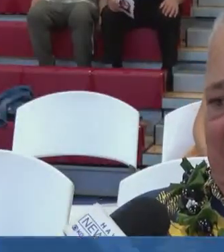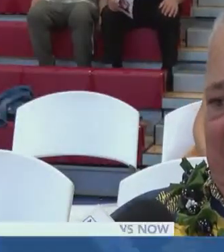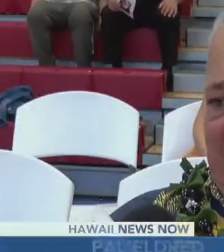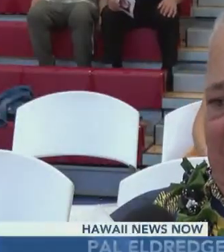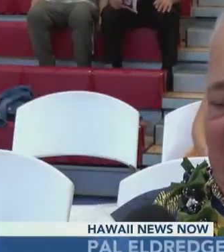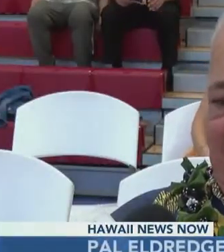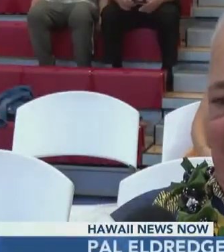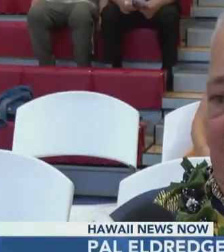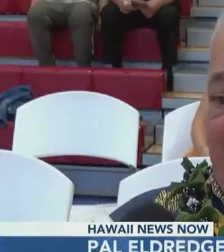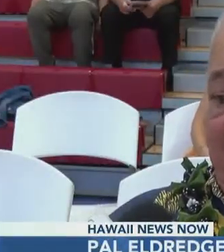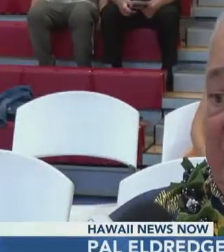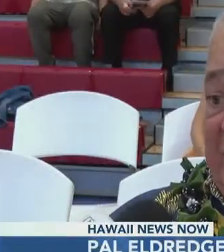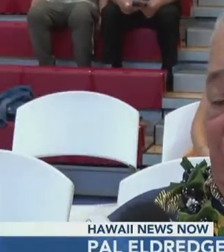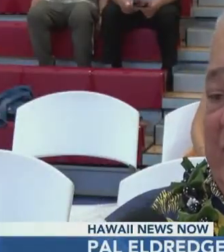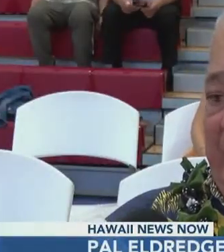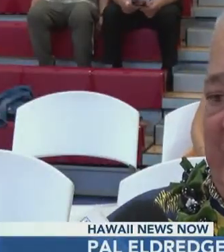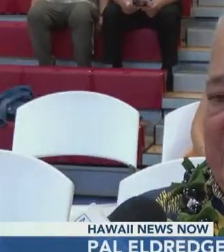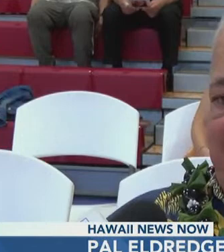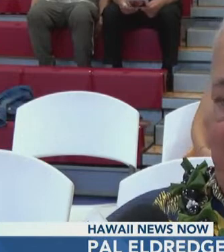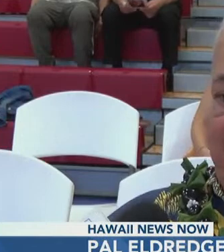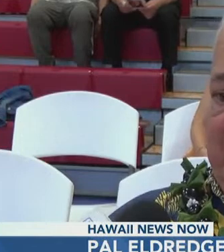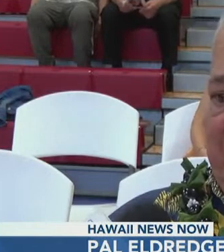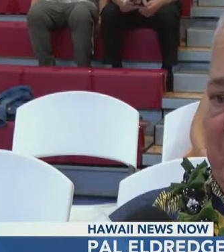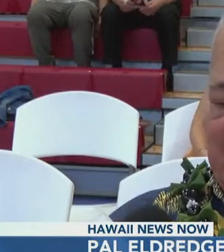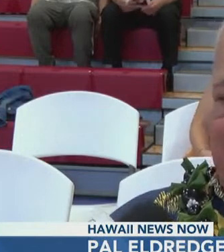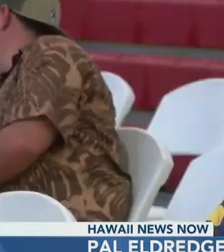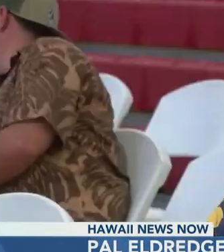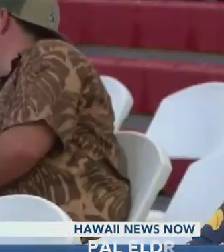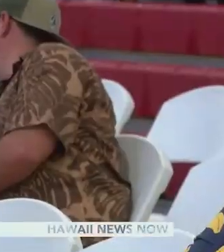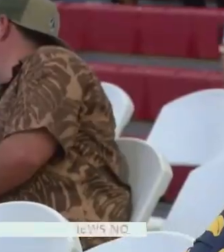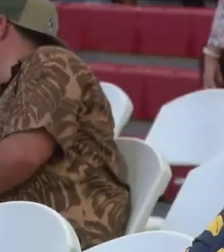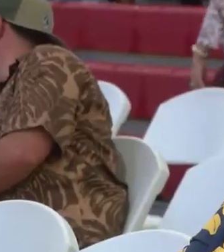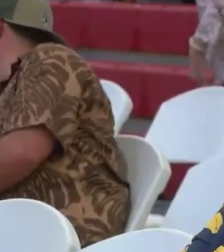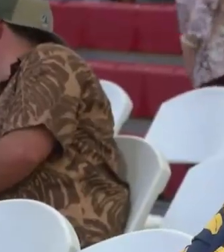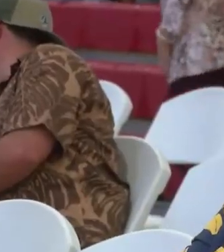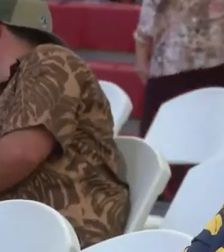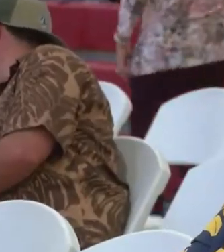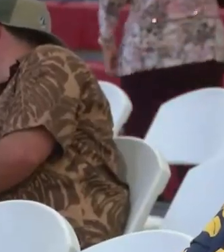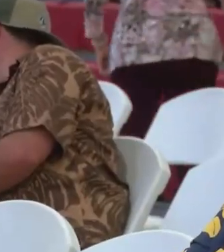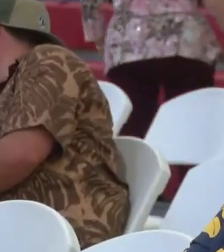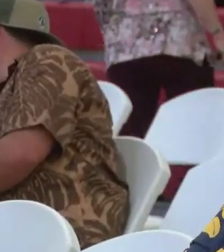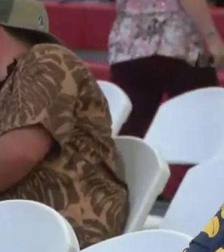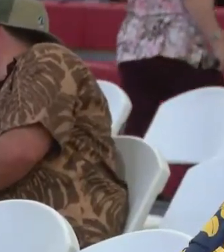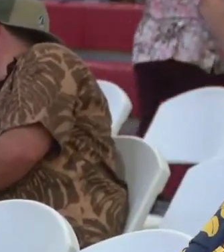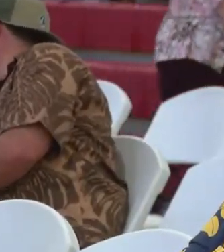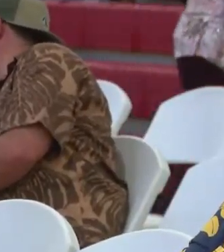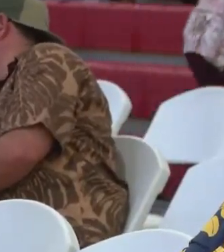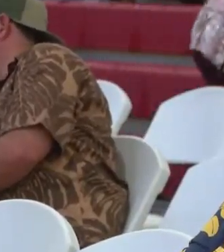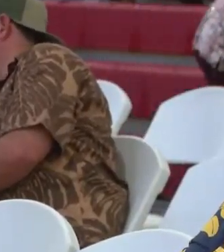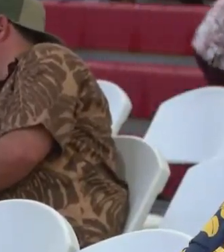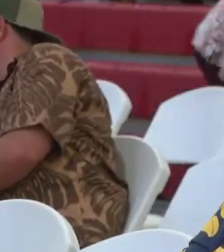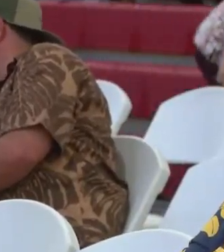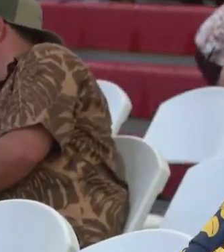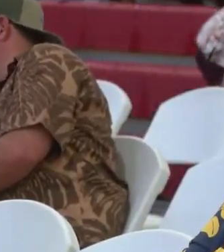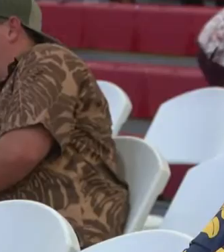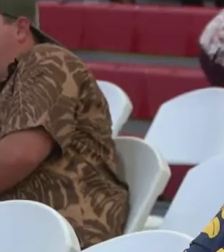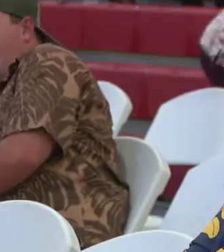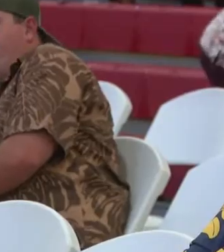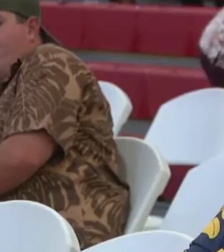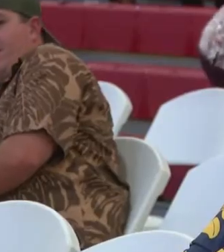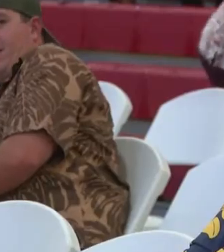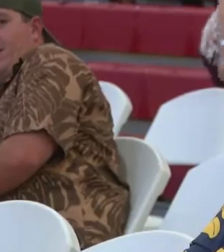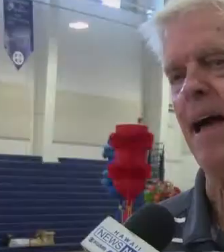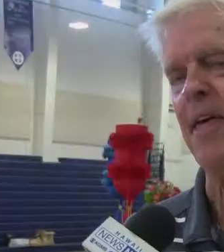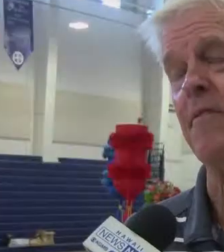talking about what we've done over the past 50 years, but what comes to mind first is just what a pro